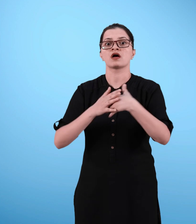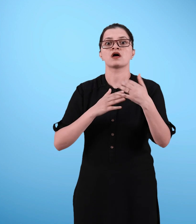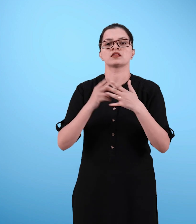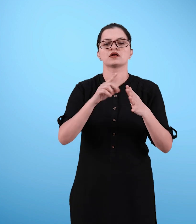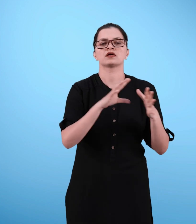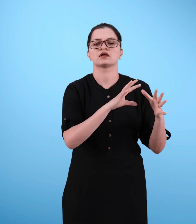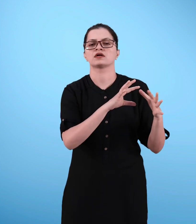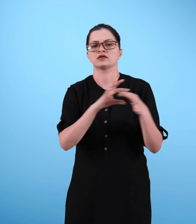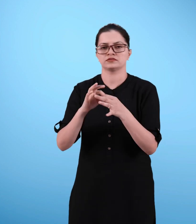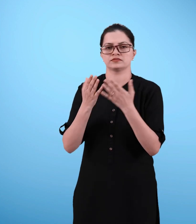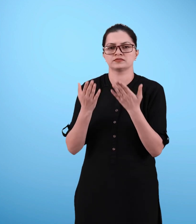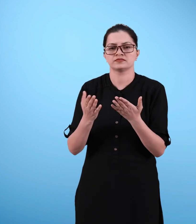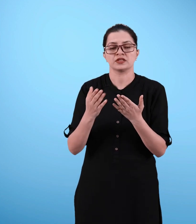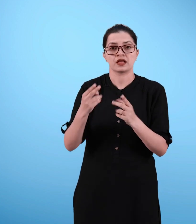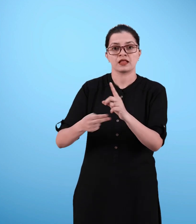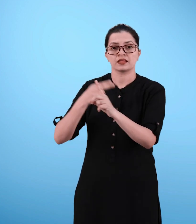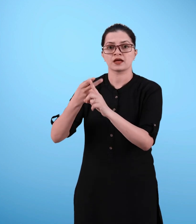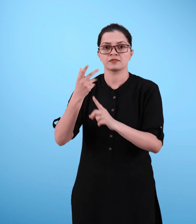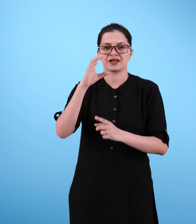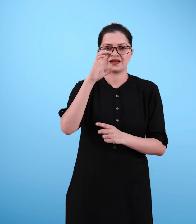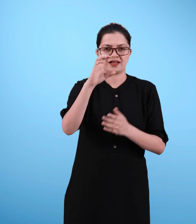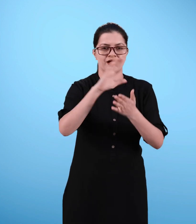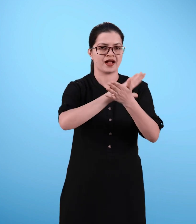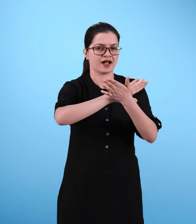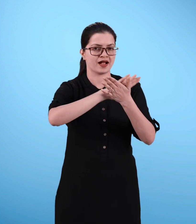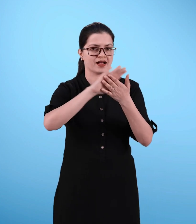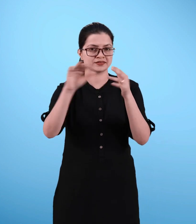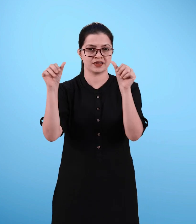device spinning used is for charkha. spinning is charkha.